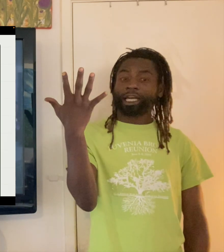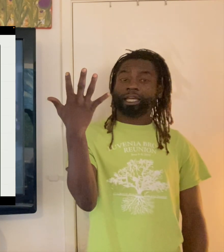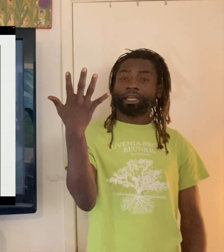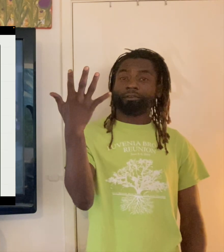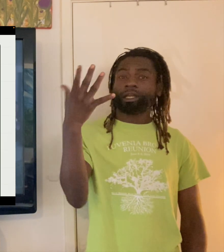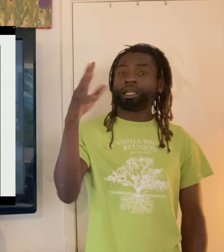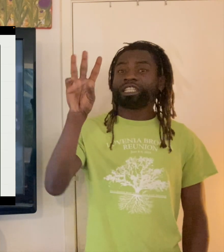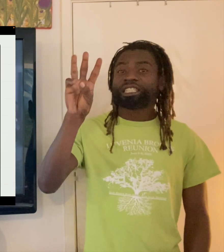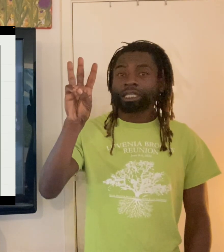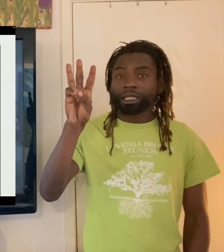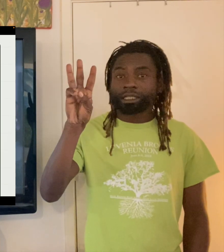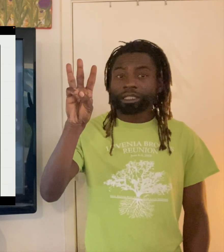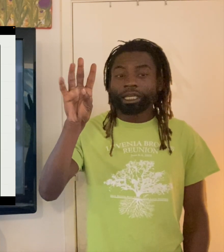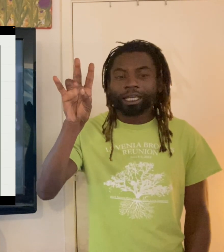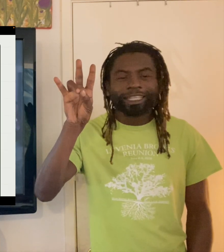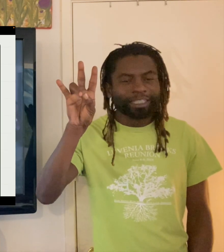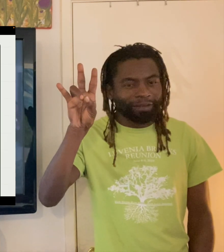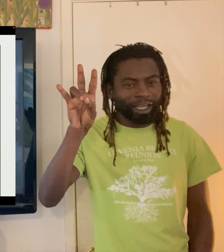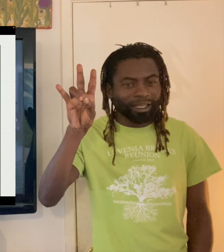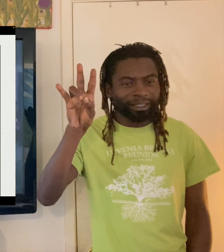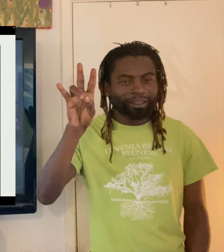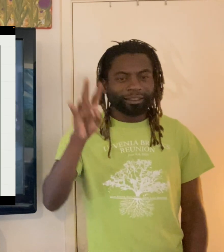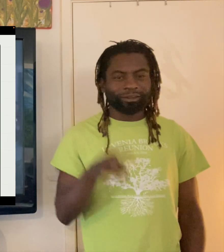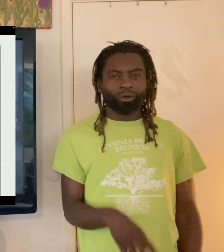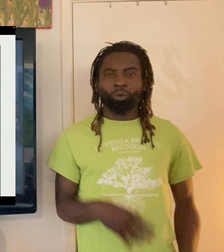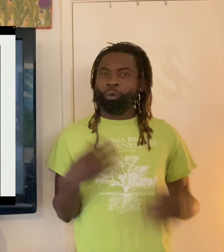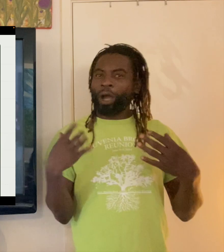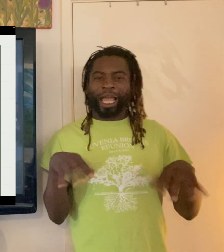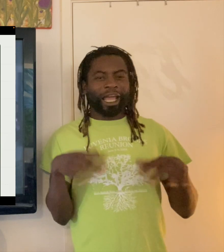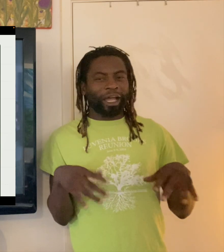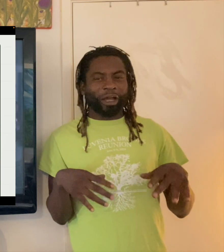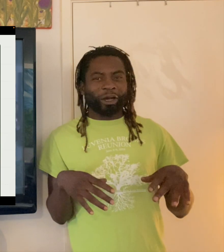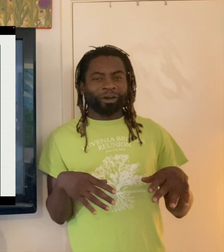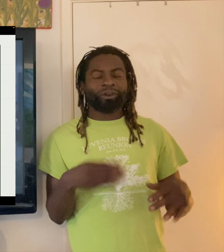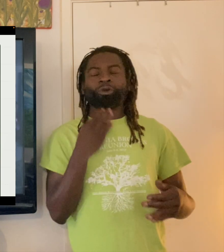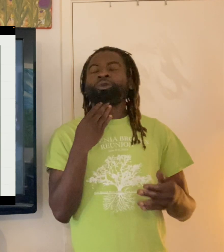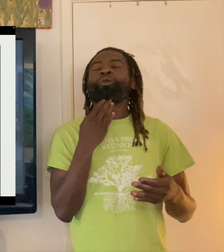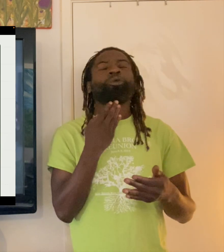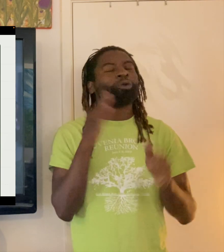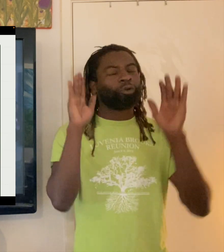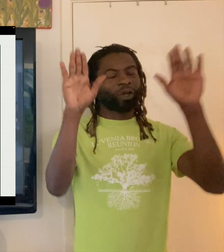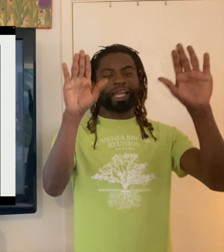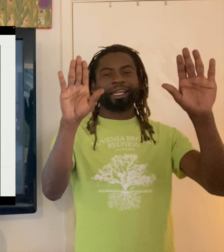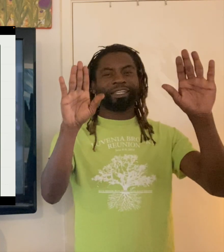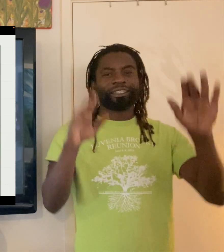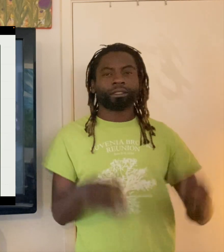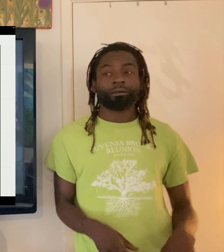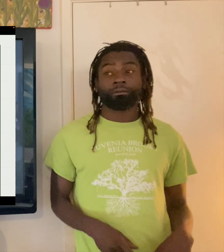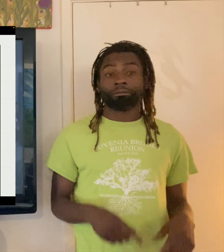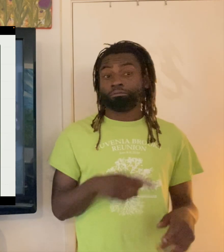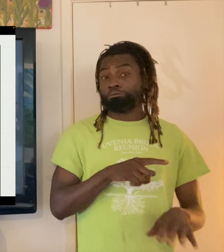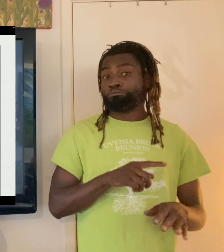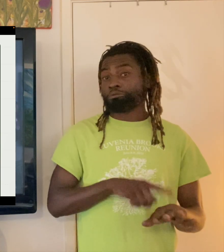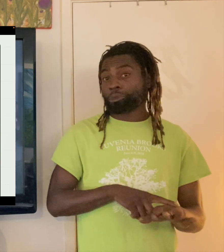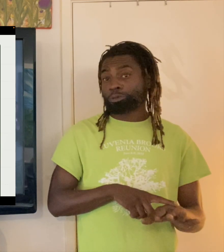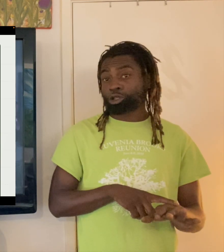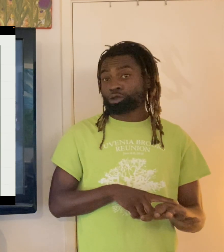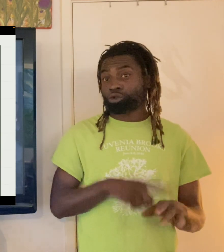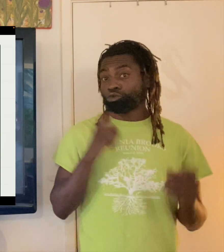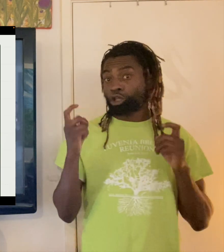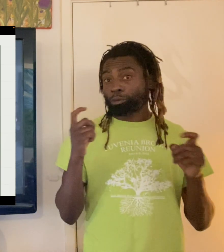4, 5, 6, 7. Wow, you did so great that I think it may be time